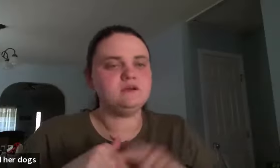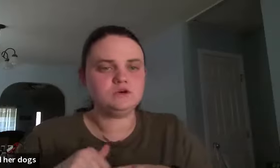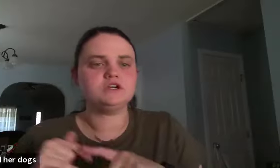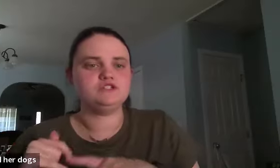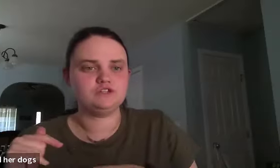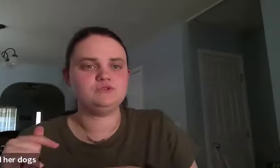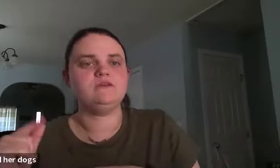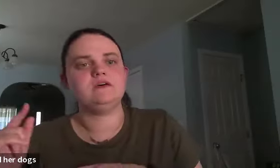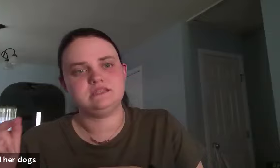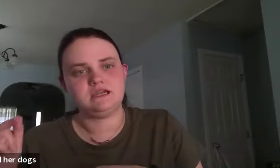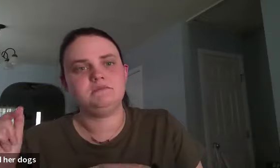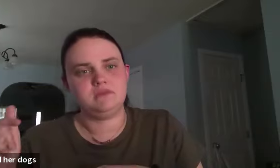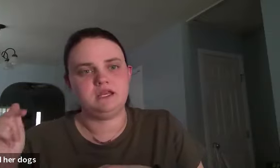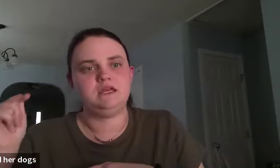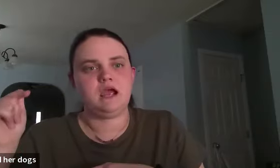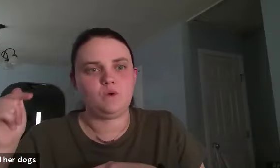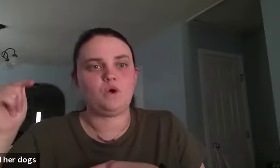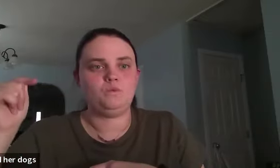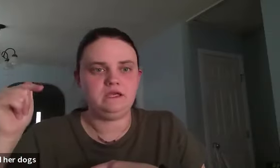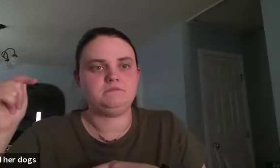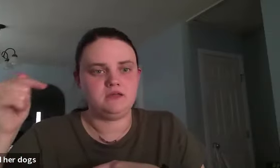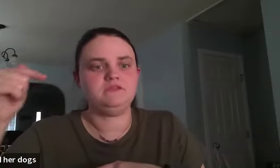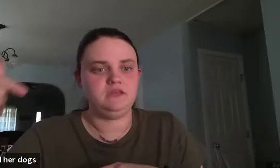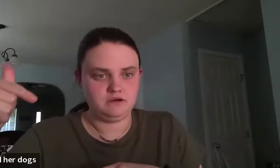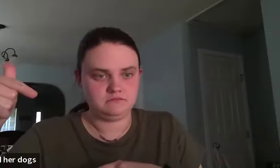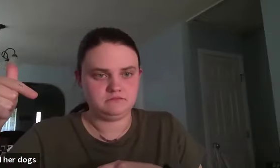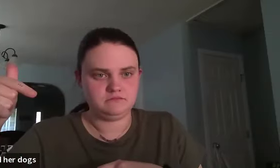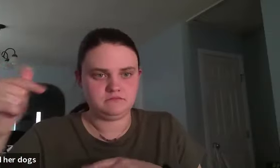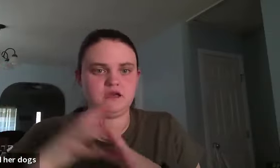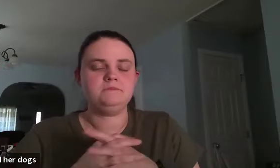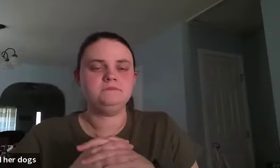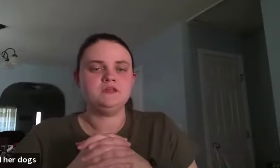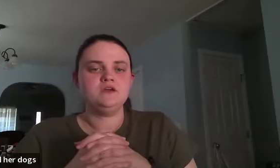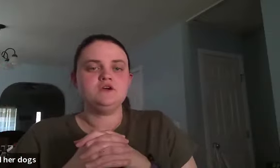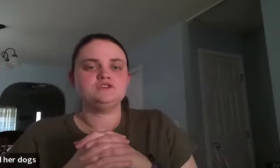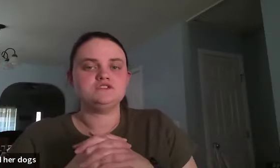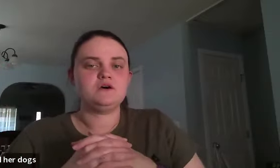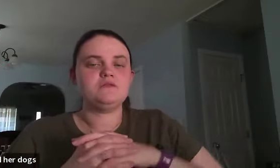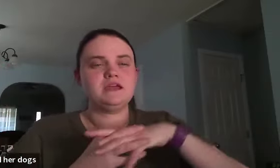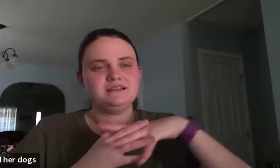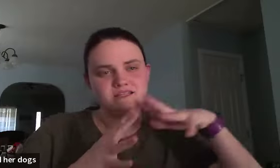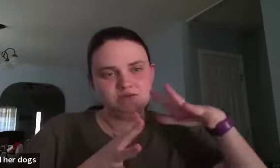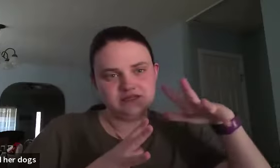And then we're going to start doing the second, minute, hour, week, month, year. Okay. So the nice thing with